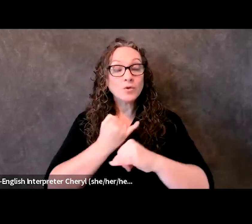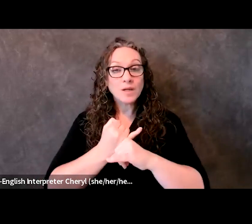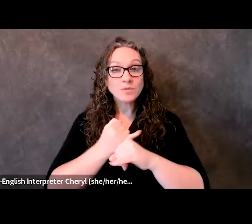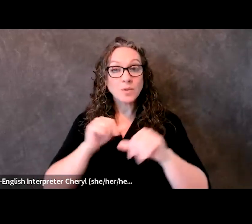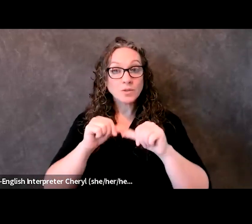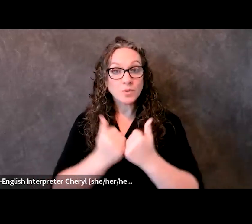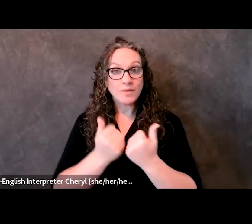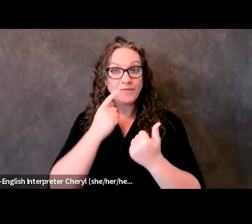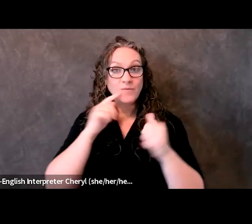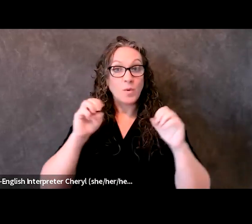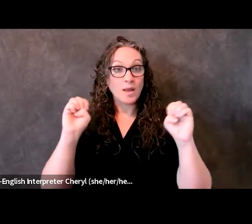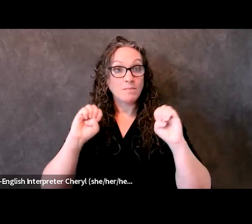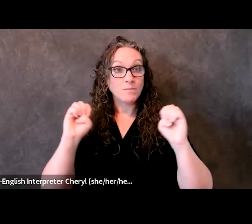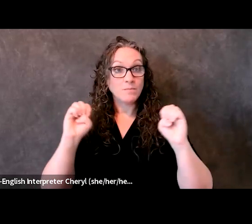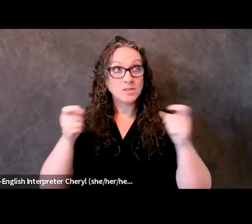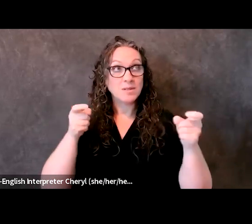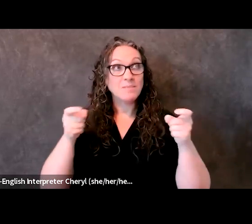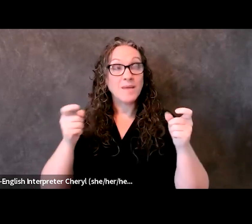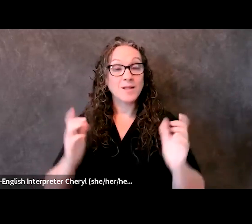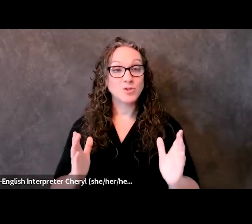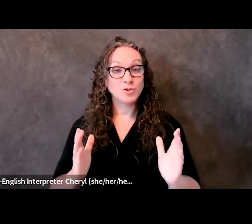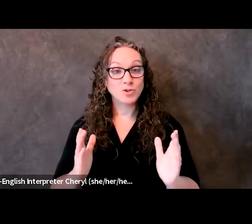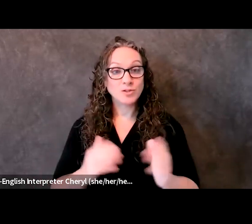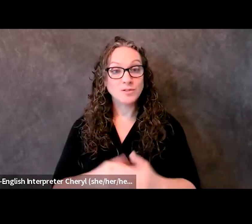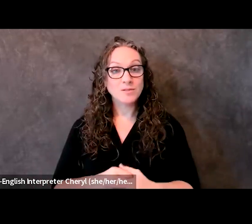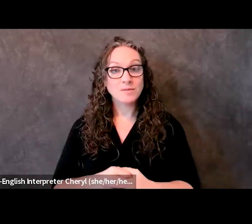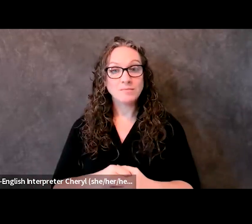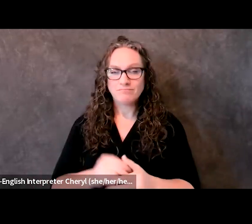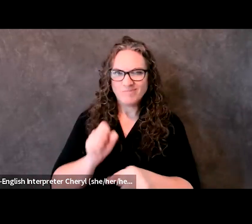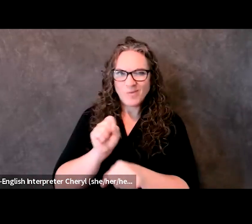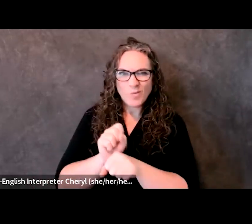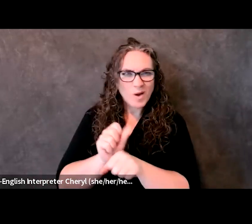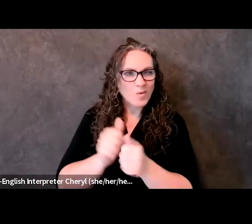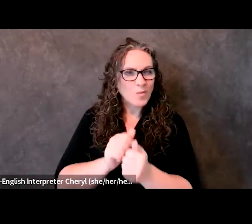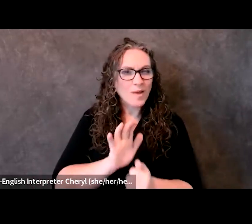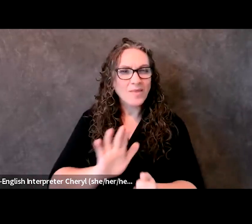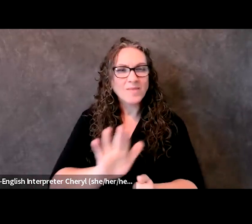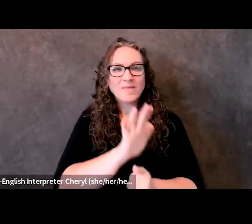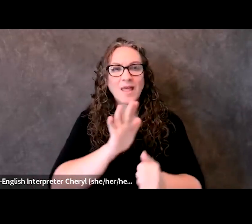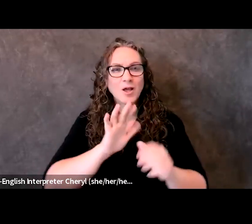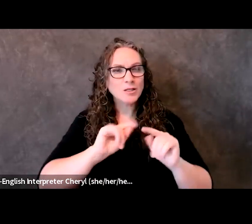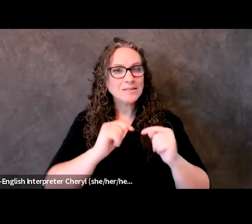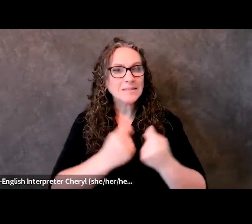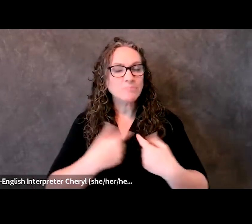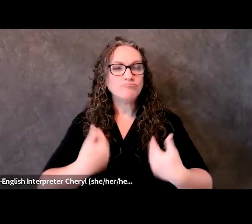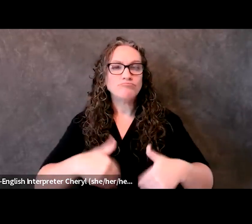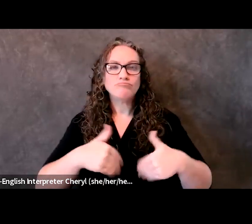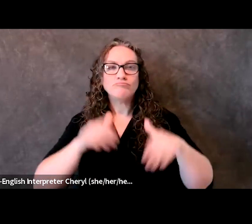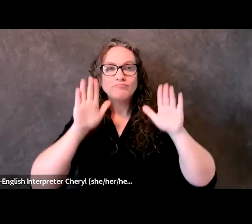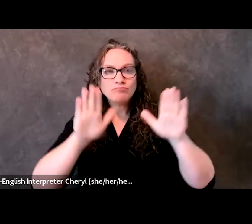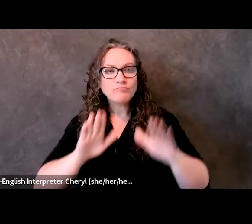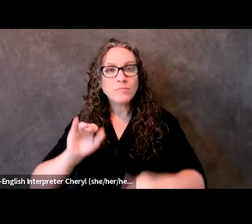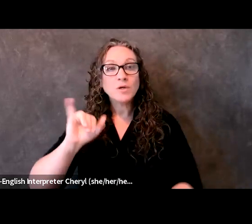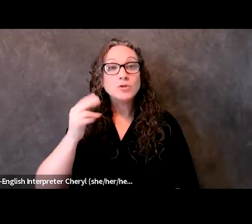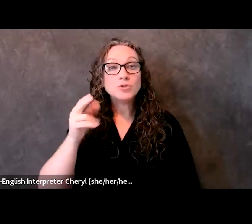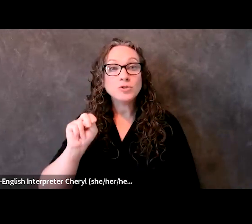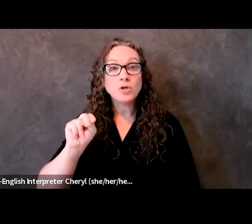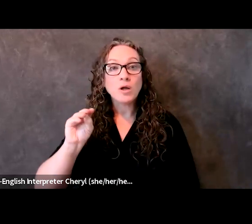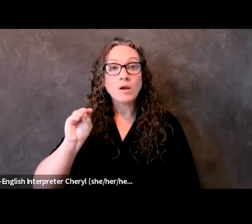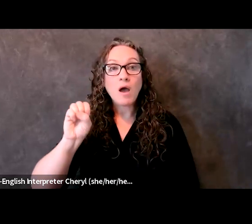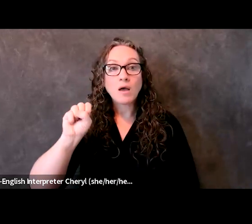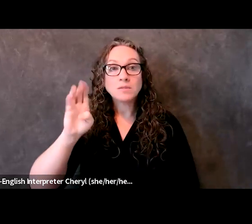Emergency Managers. Working with their team has been wonderful. John Osborne,